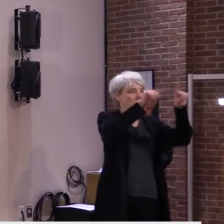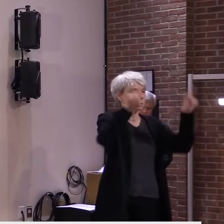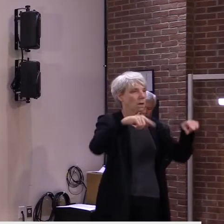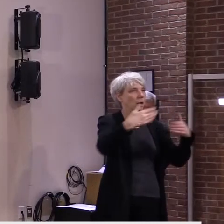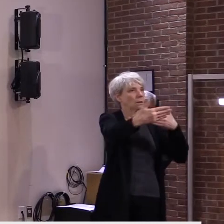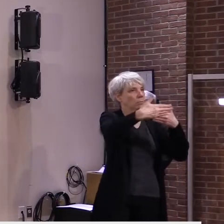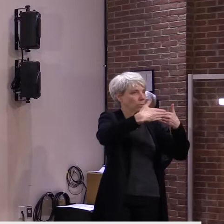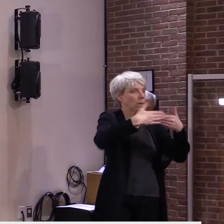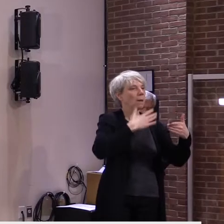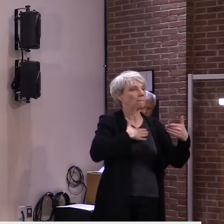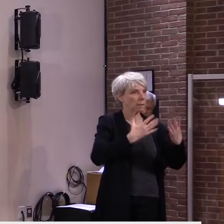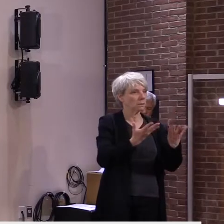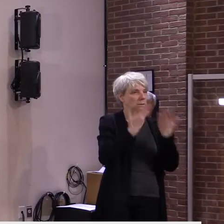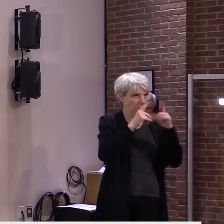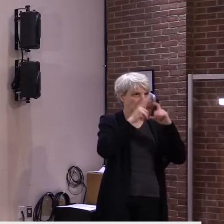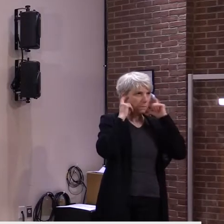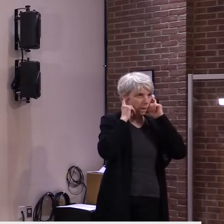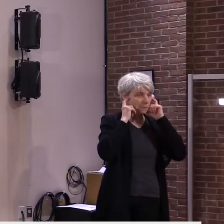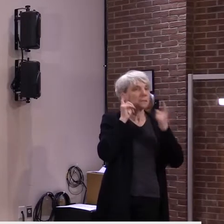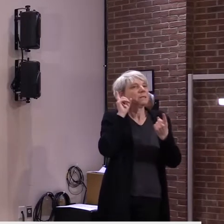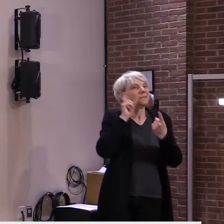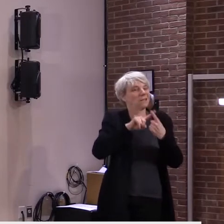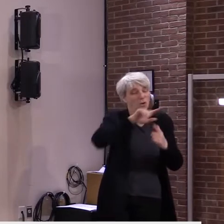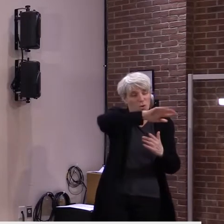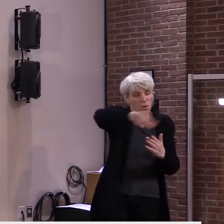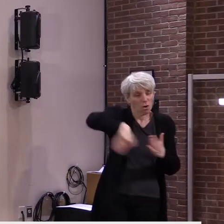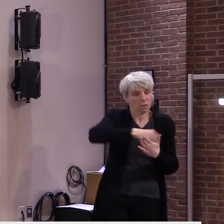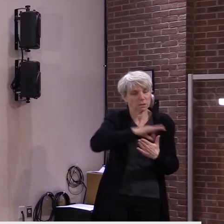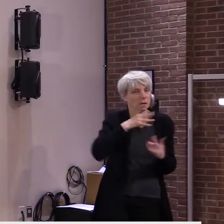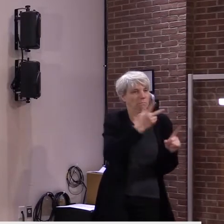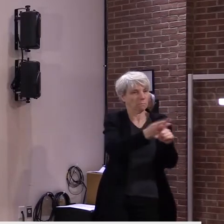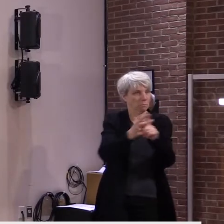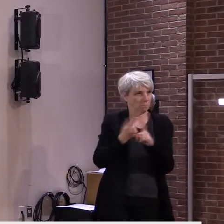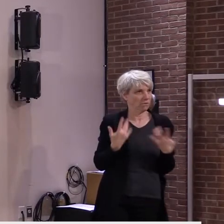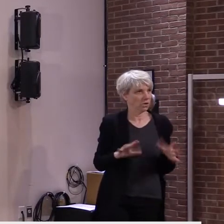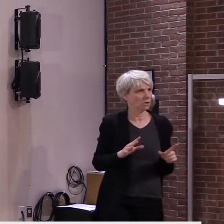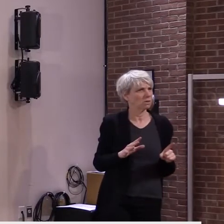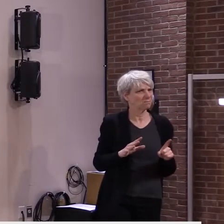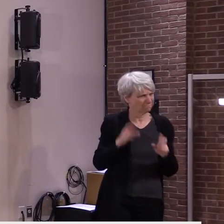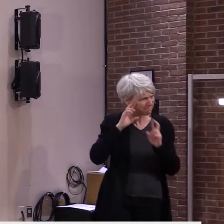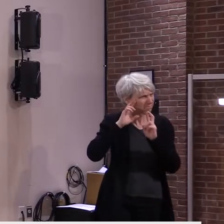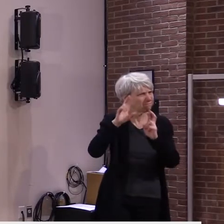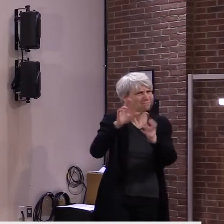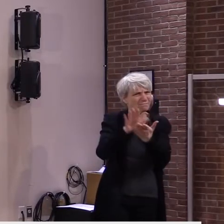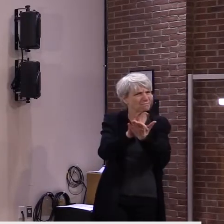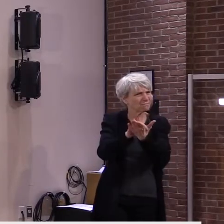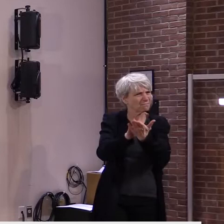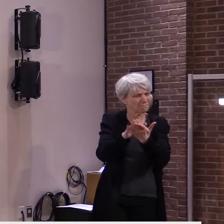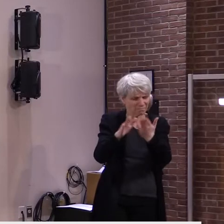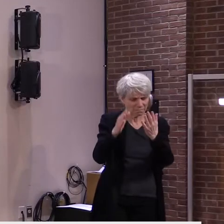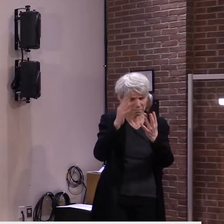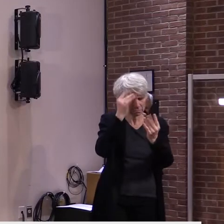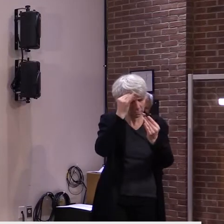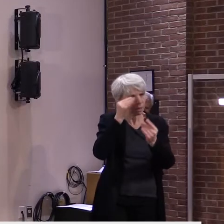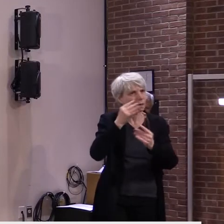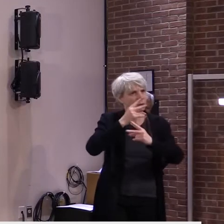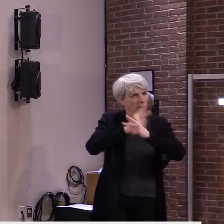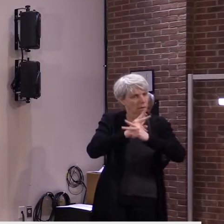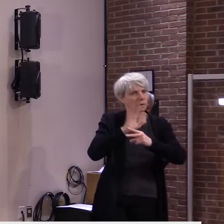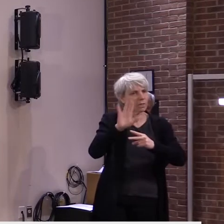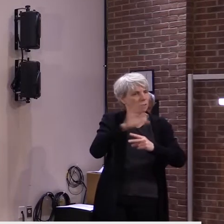of their employees can get fully vaccinated. That's totally fine, and I applaud their concern for the health of their